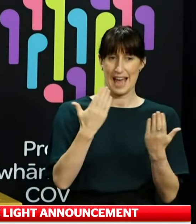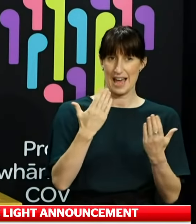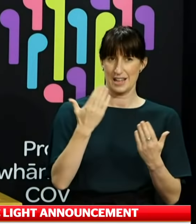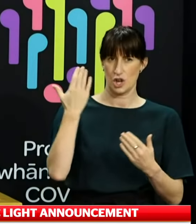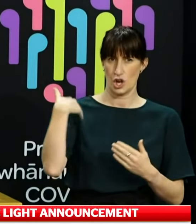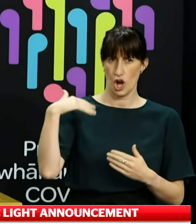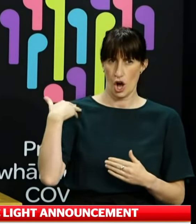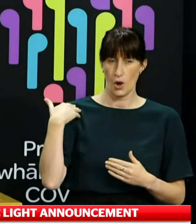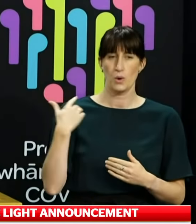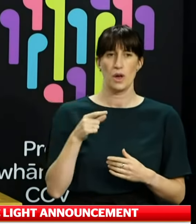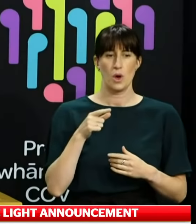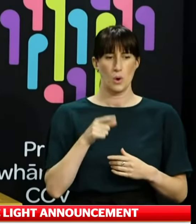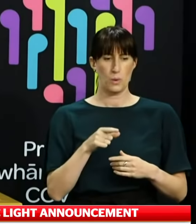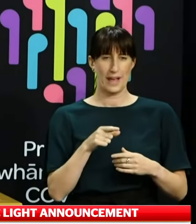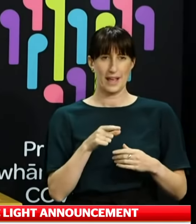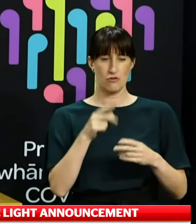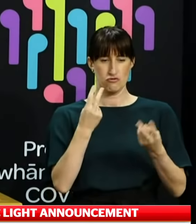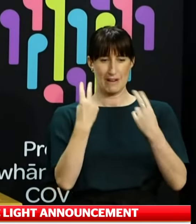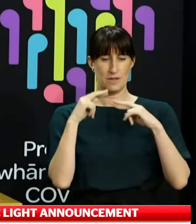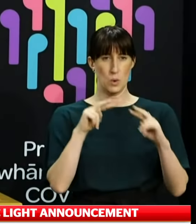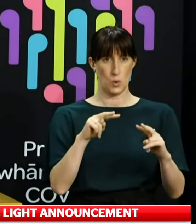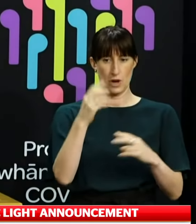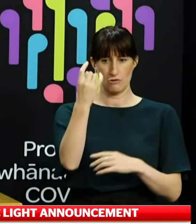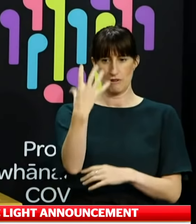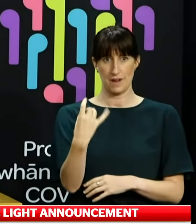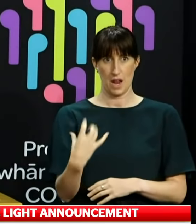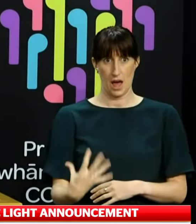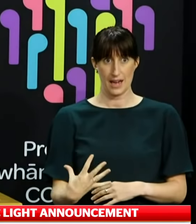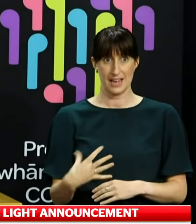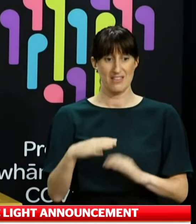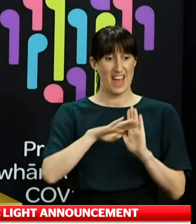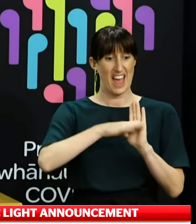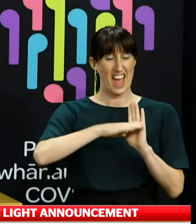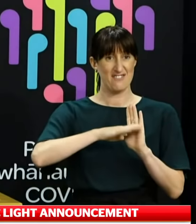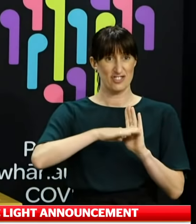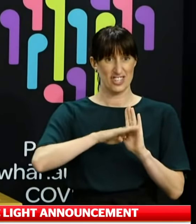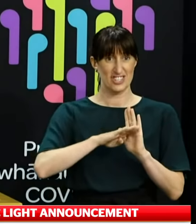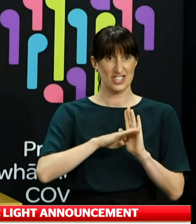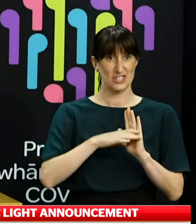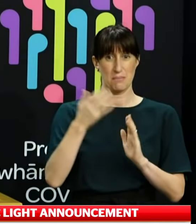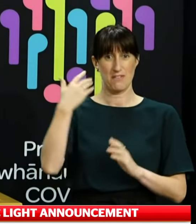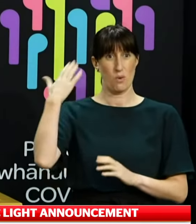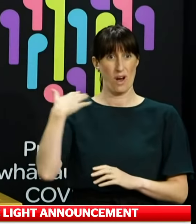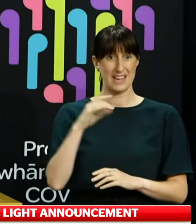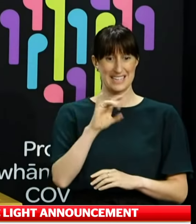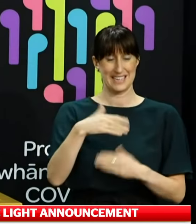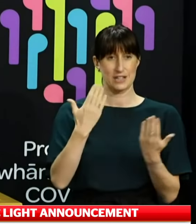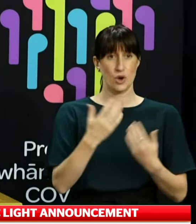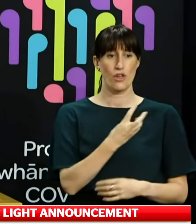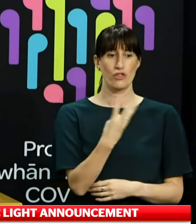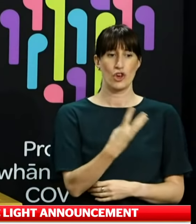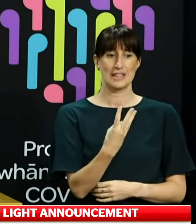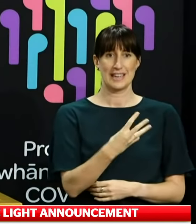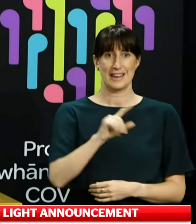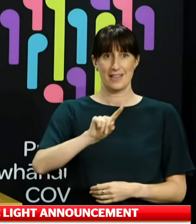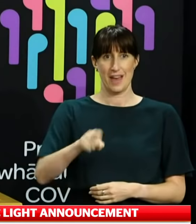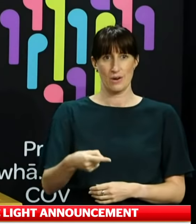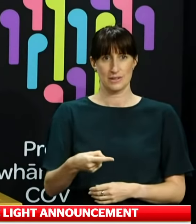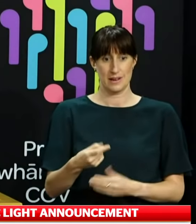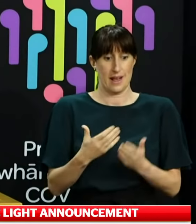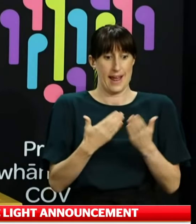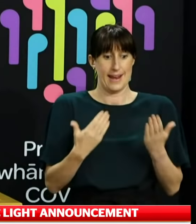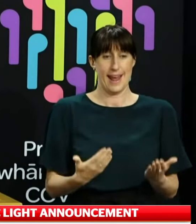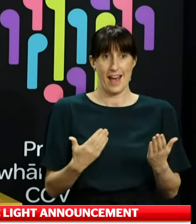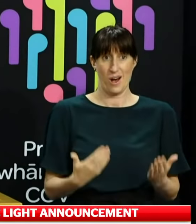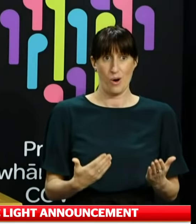seven-day rolling average of cases has now declined by 3,930. And case numbers now sit